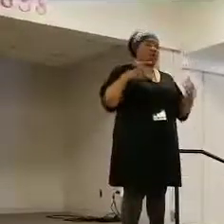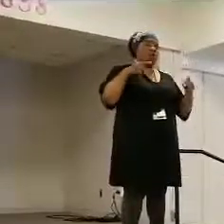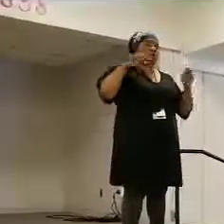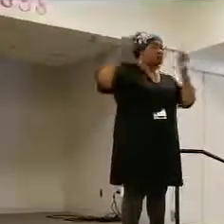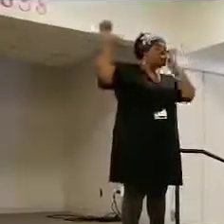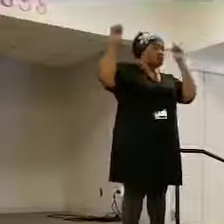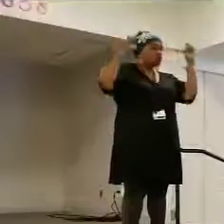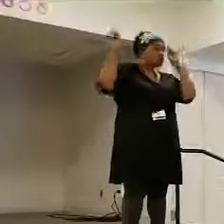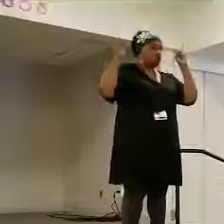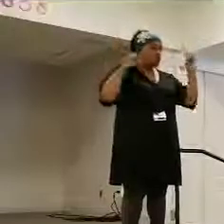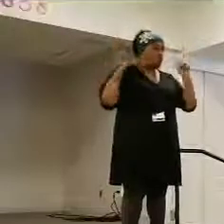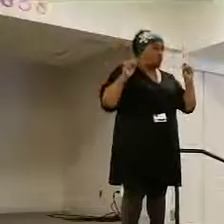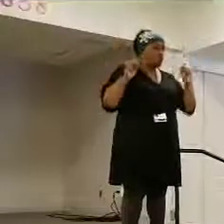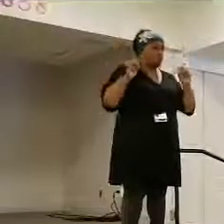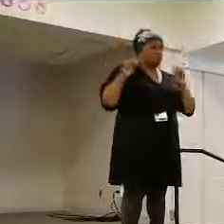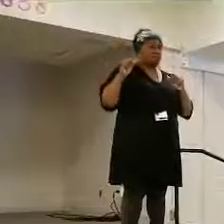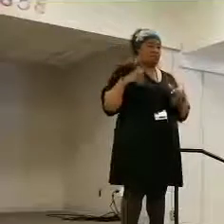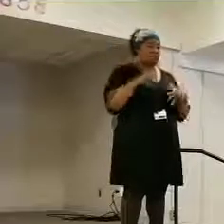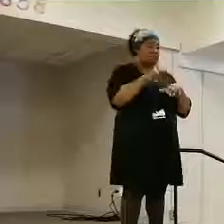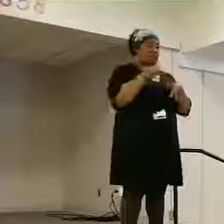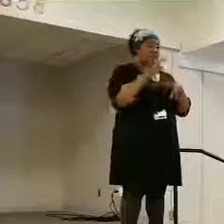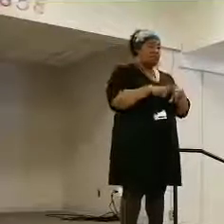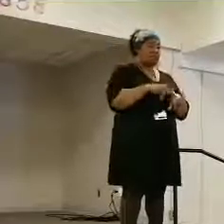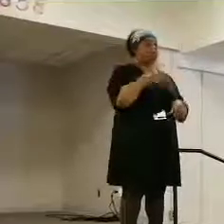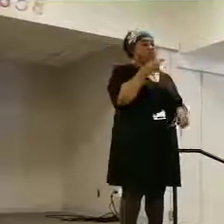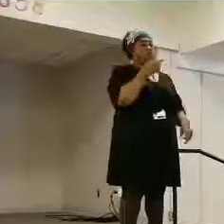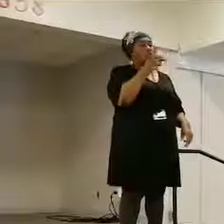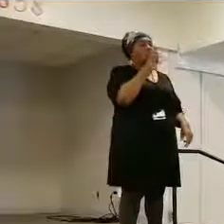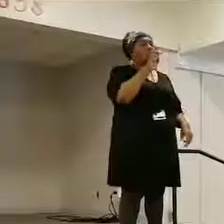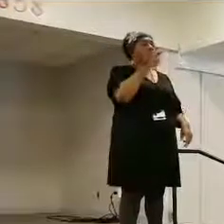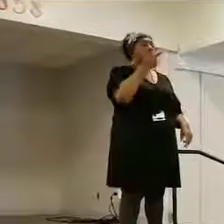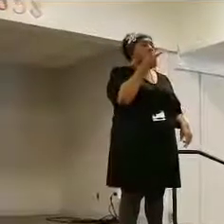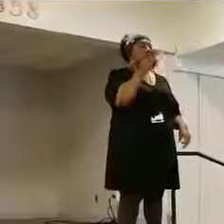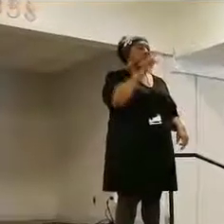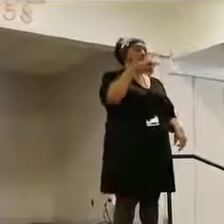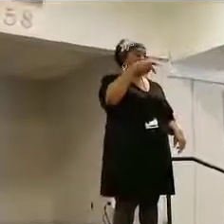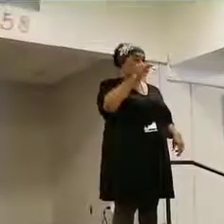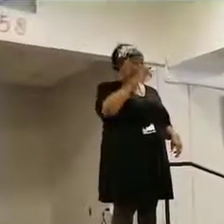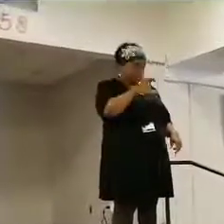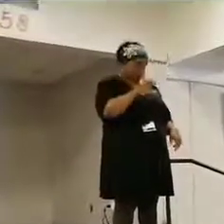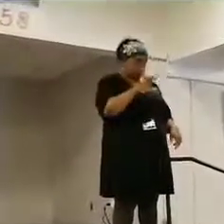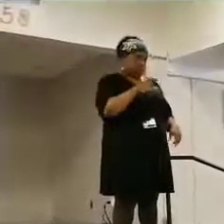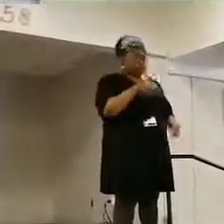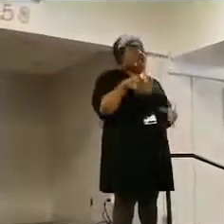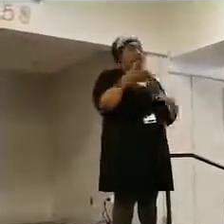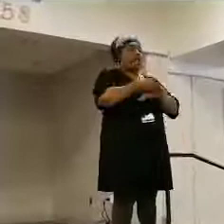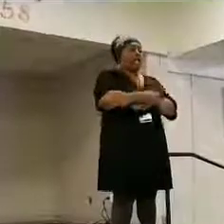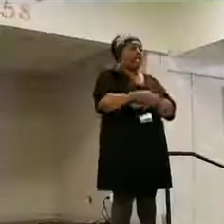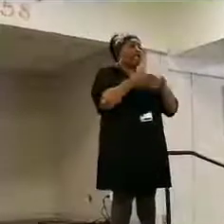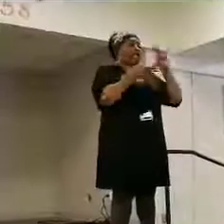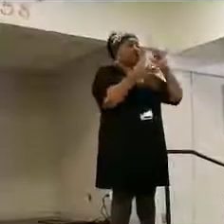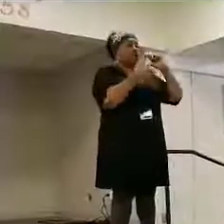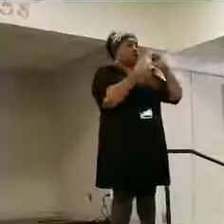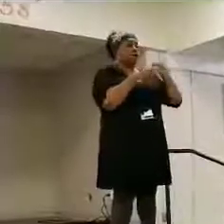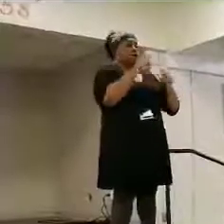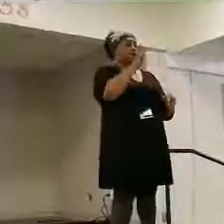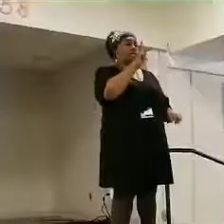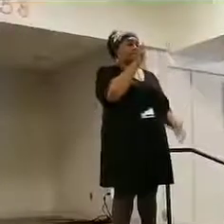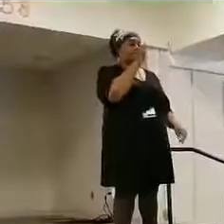surge. According to National Geographic, after Hurricane Katrina impacted New Orleans,